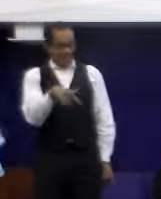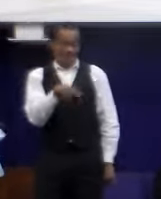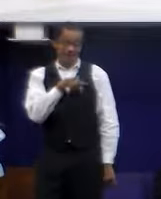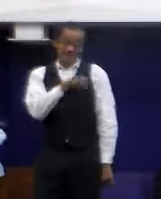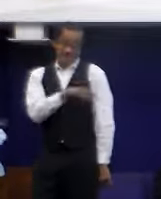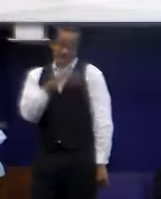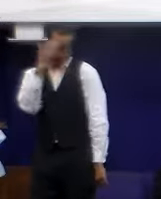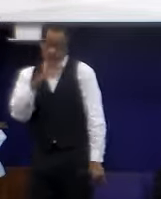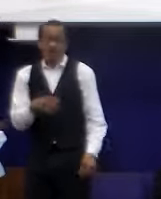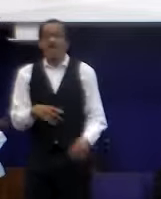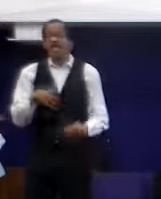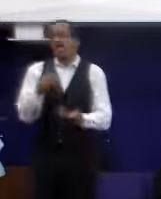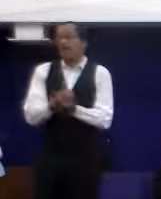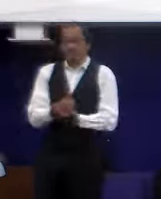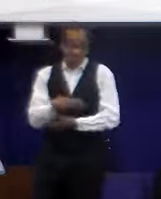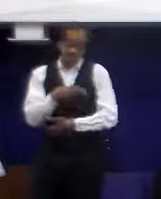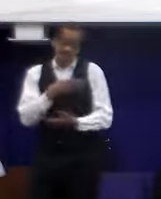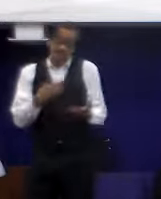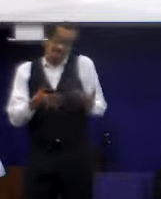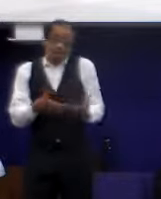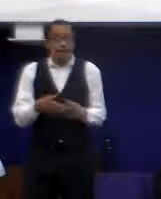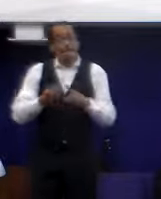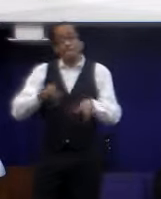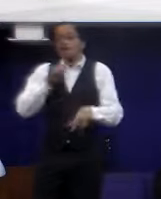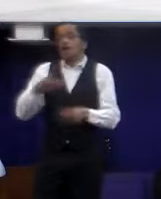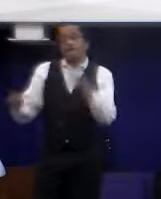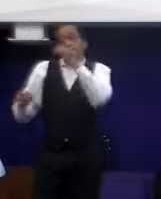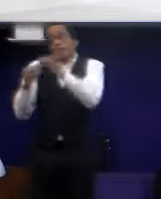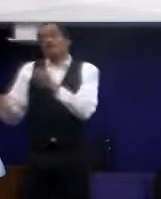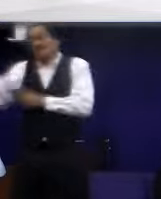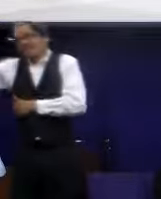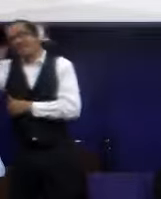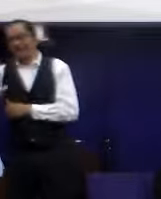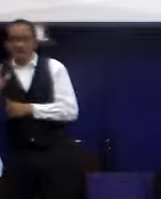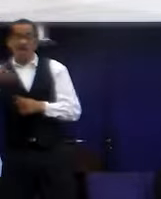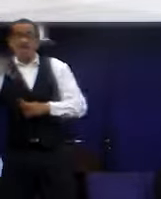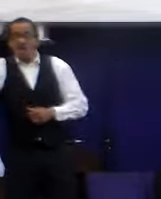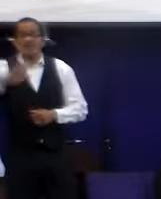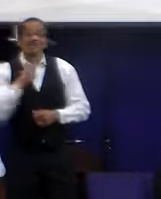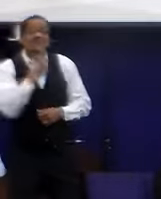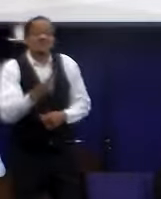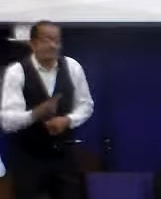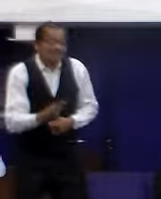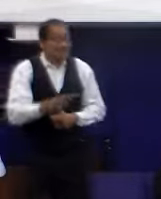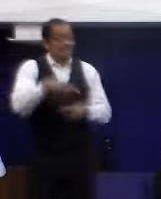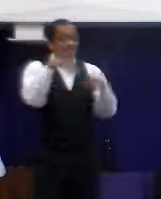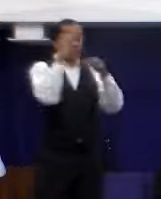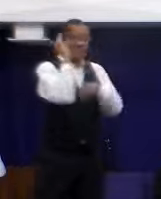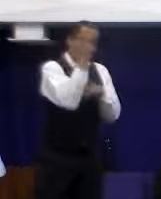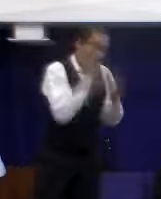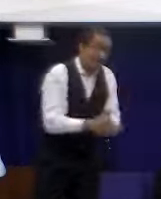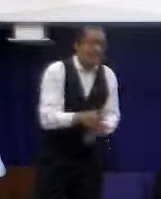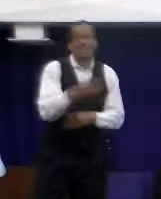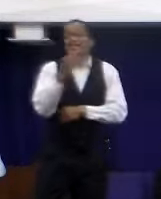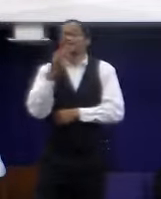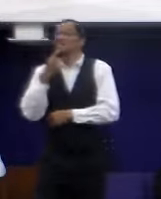Amen. Maybe you do, but you know more than God knows. Amen. Because God speaks to the man of God. Amen. He speaks to you